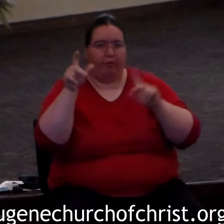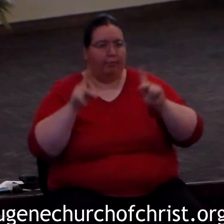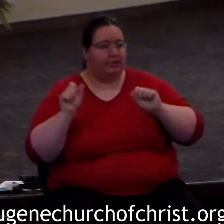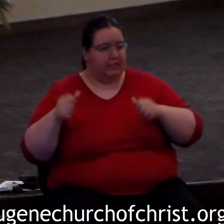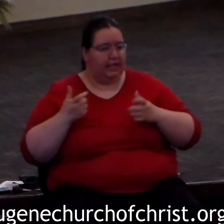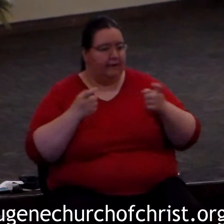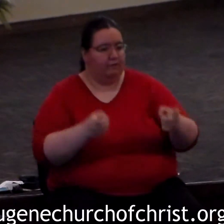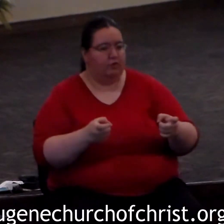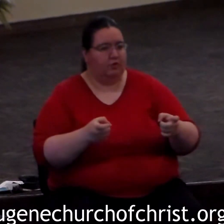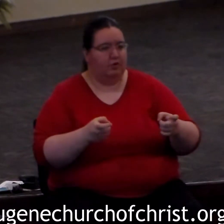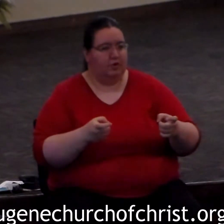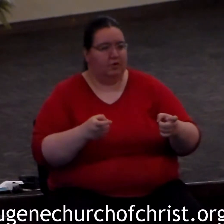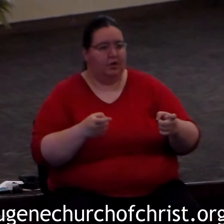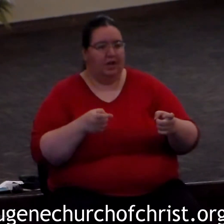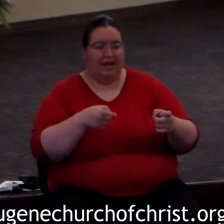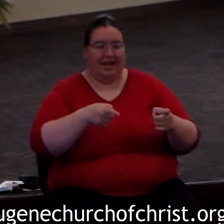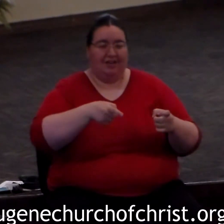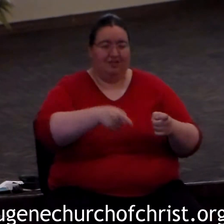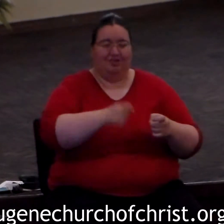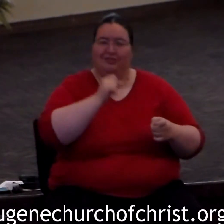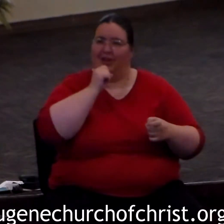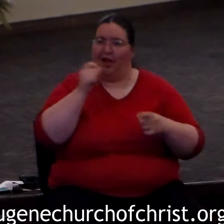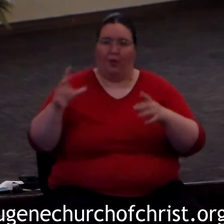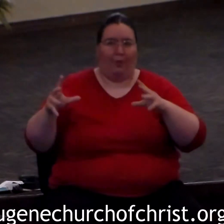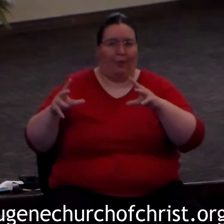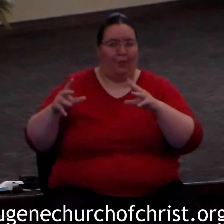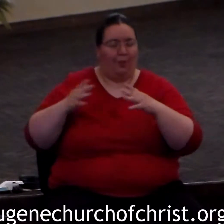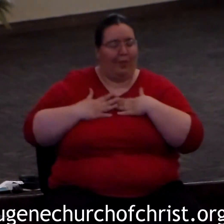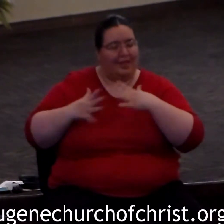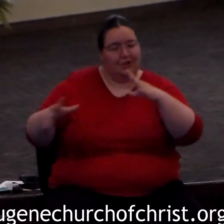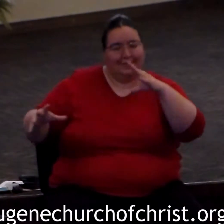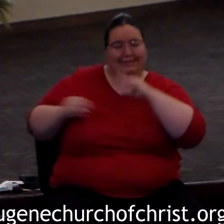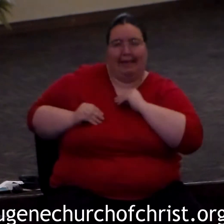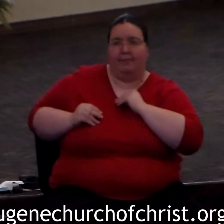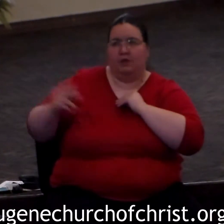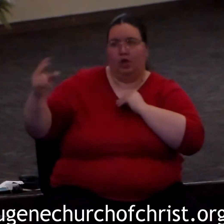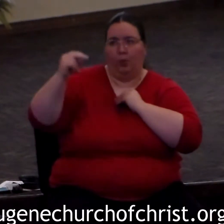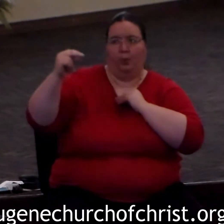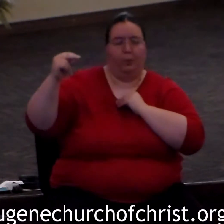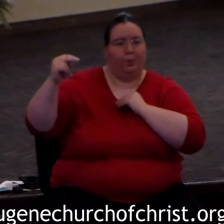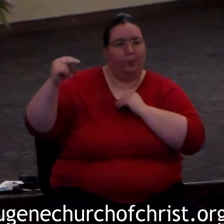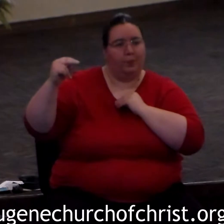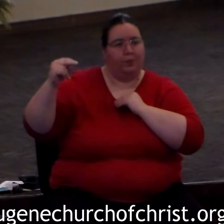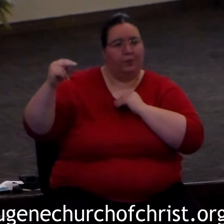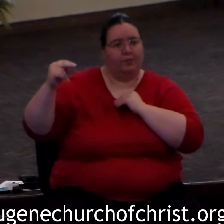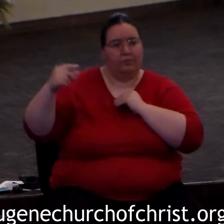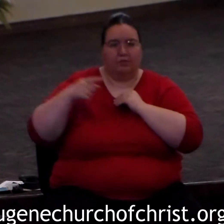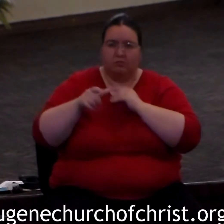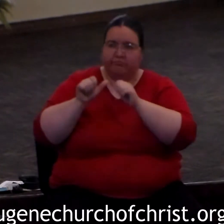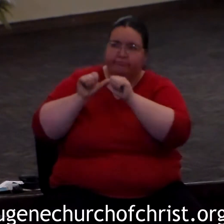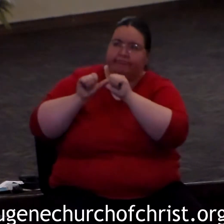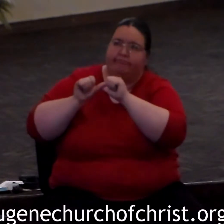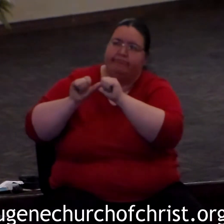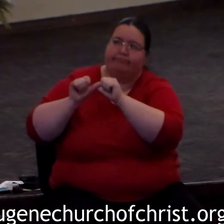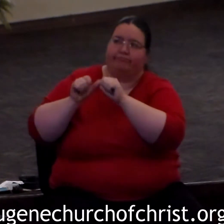not going to take the quick no here. She's going to push just a little bit harder because this is too important. Then he told